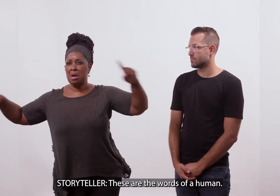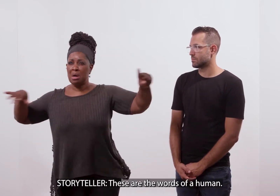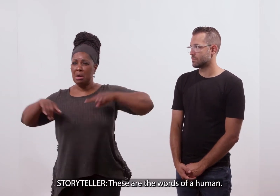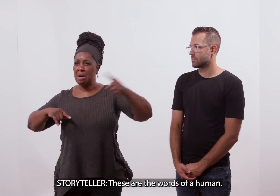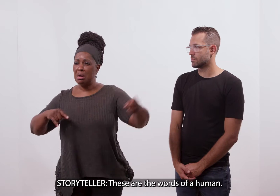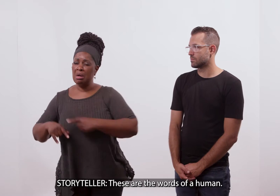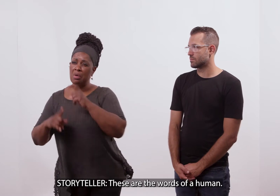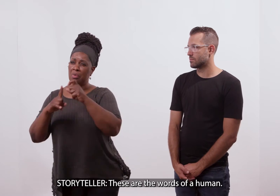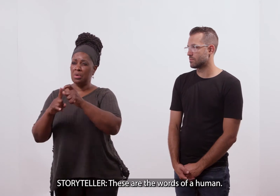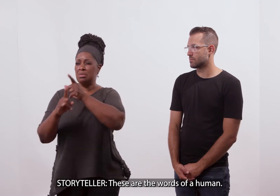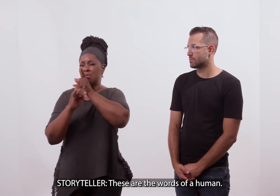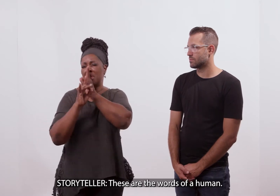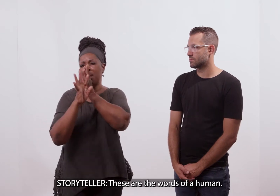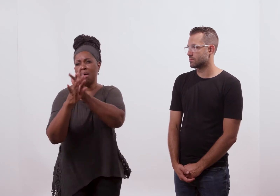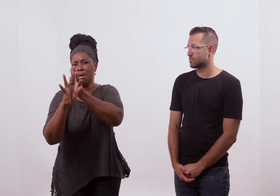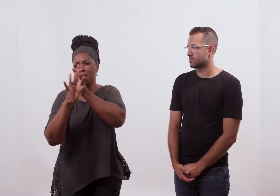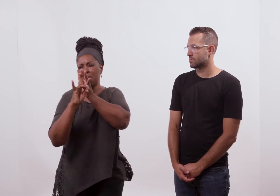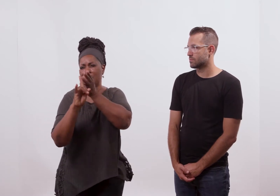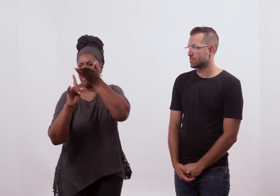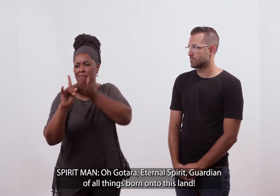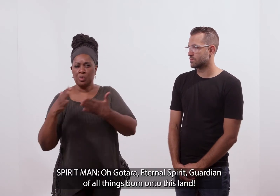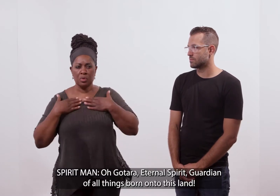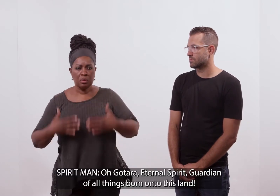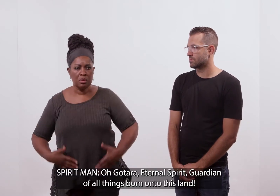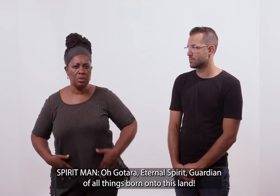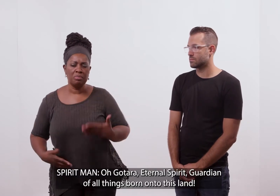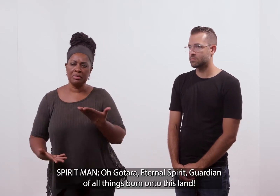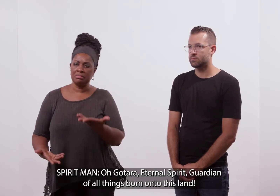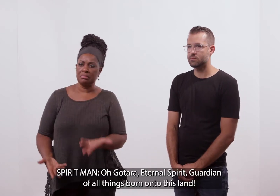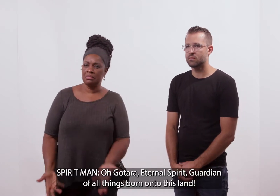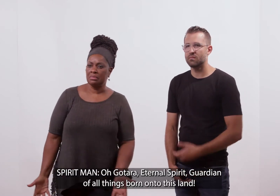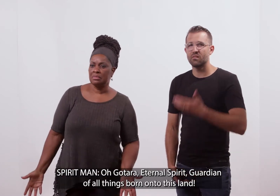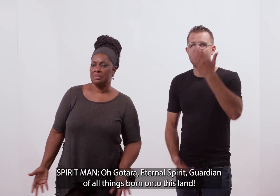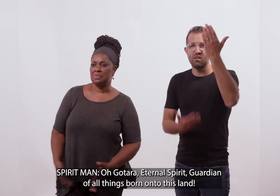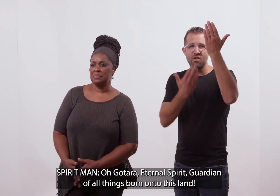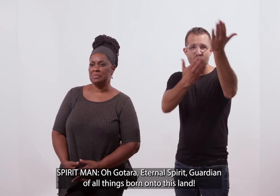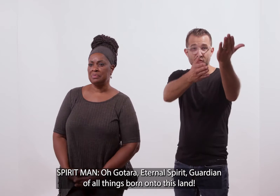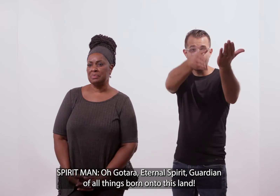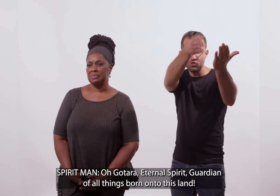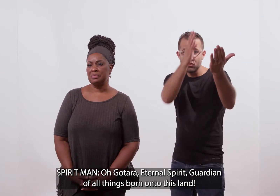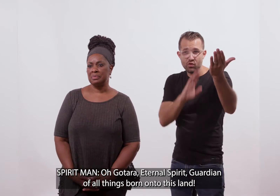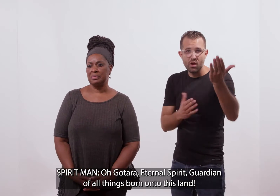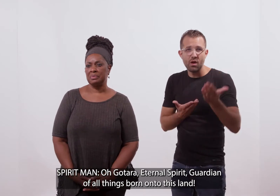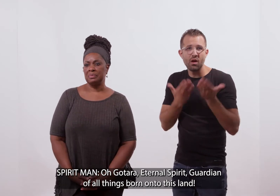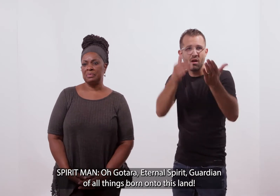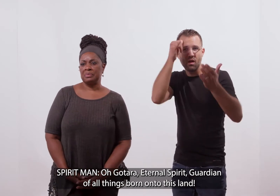These are the words of a human. O Gotara, eternal